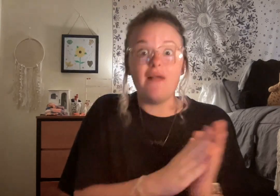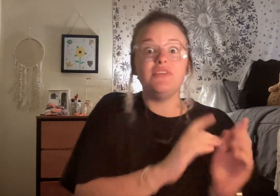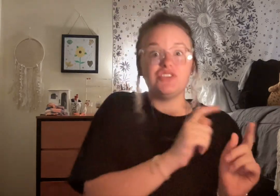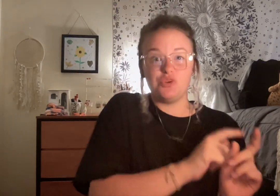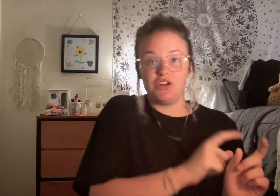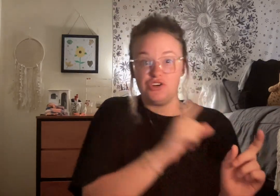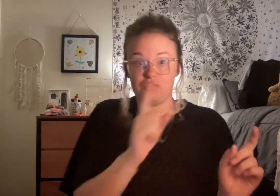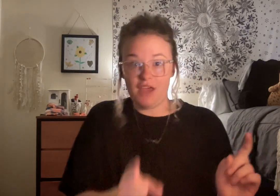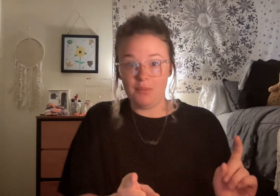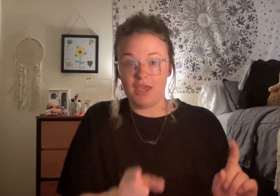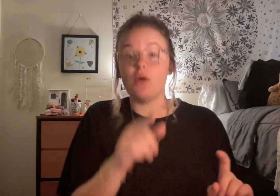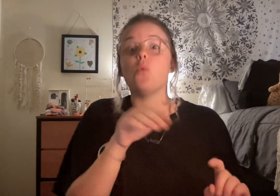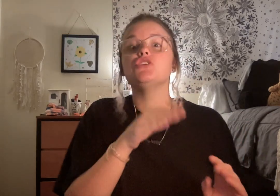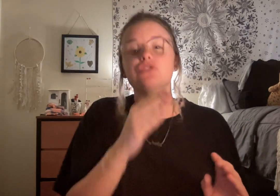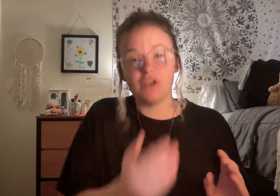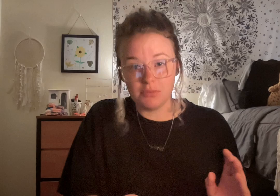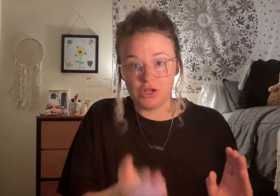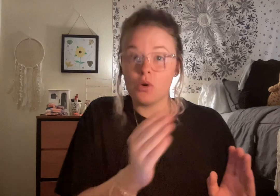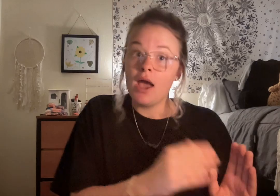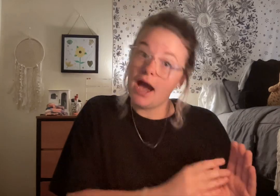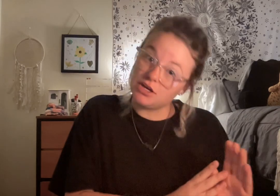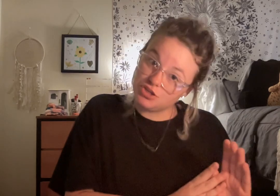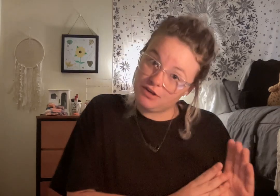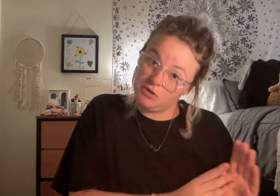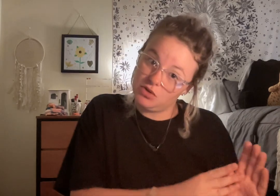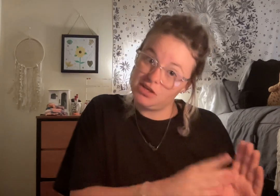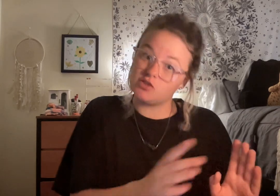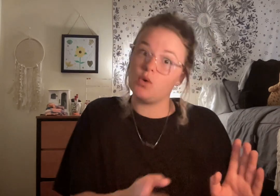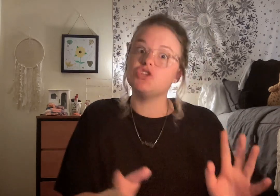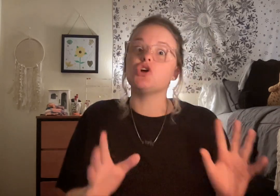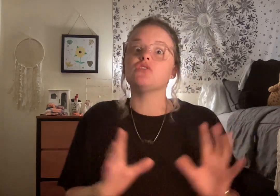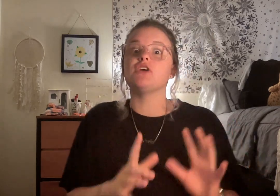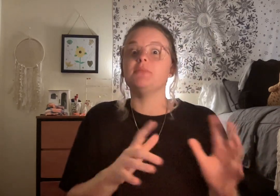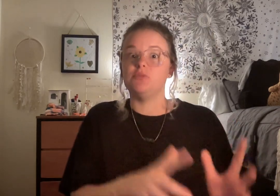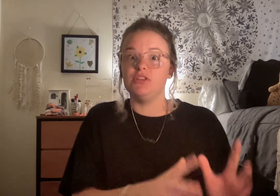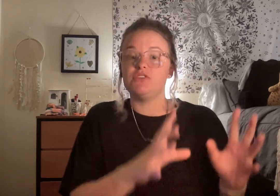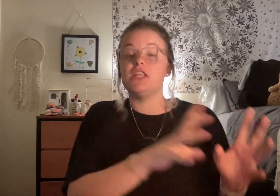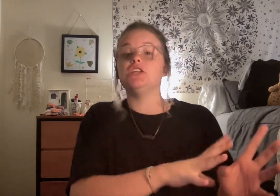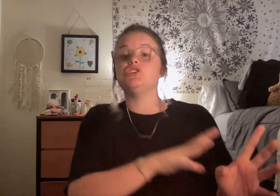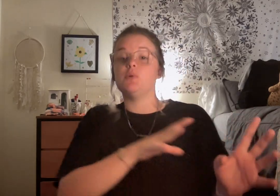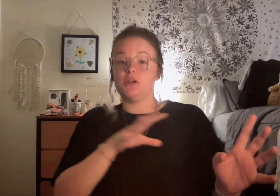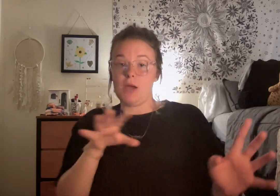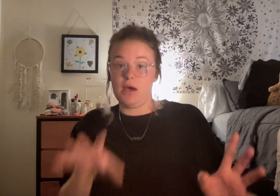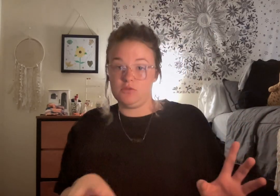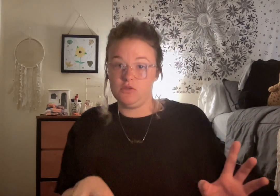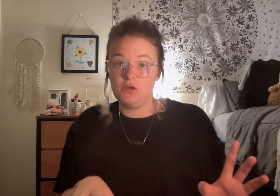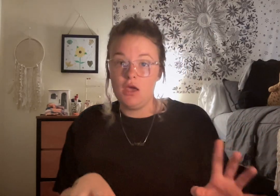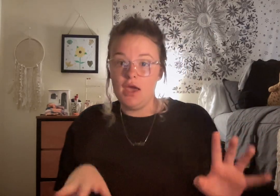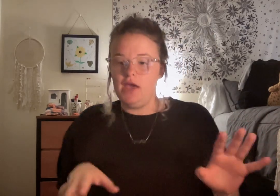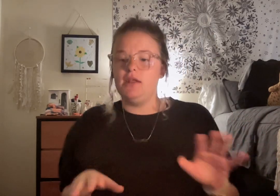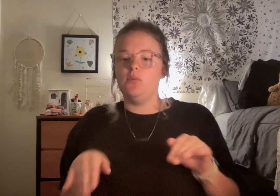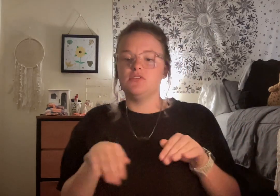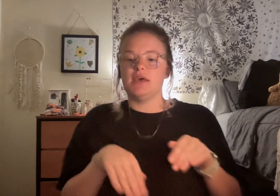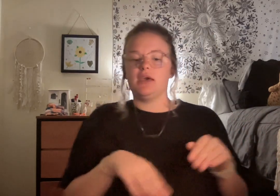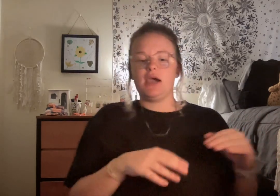then she went into your family, and what does your family do? How does your family do this? What is y'all's family's beliefs? And then she went into houses, and it was like, it kind